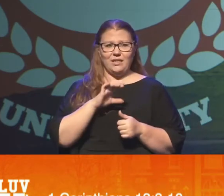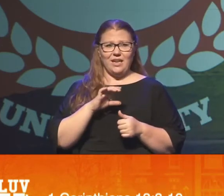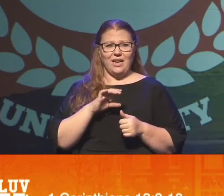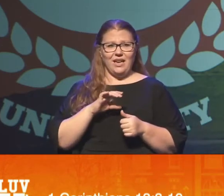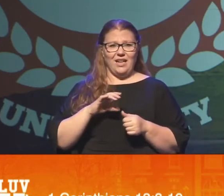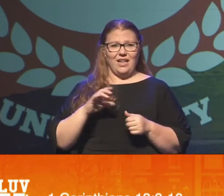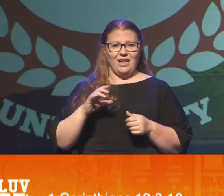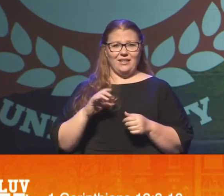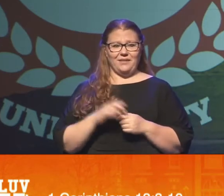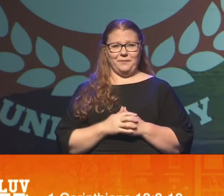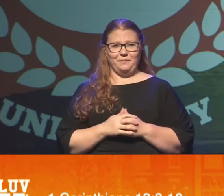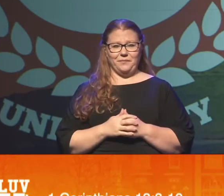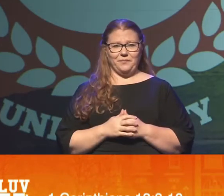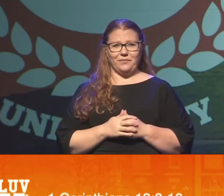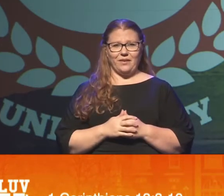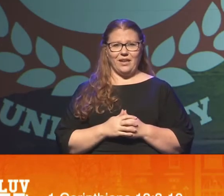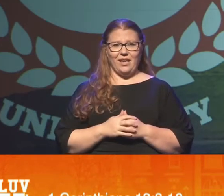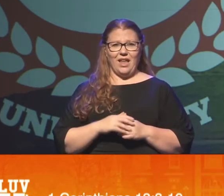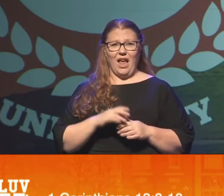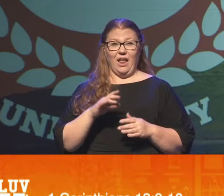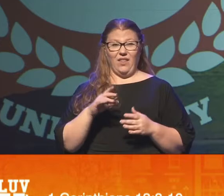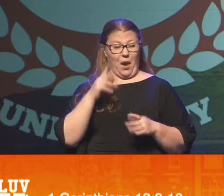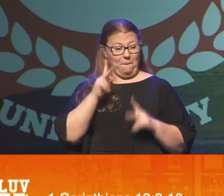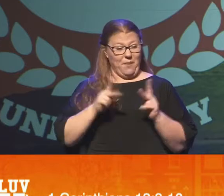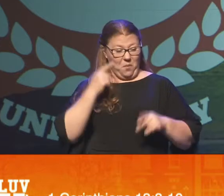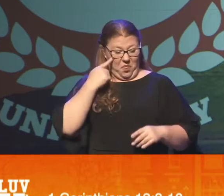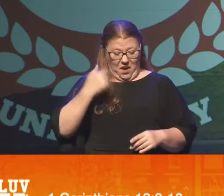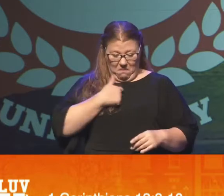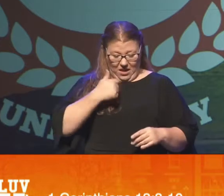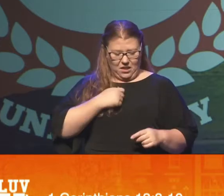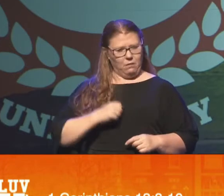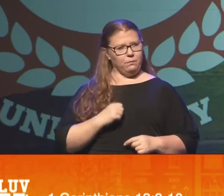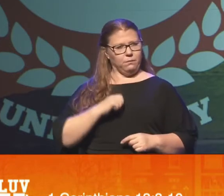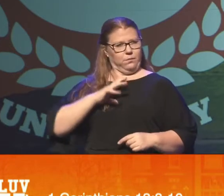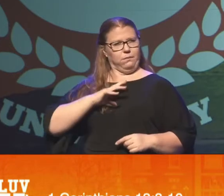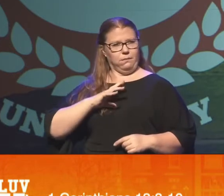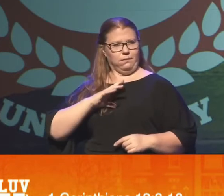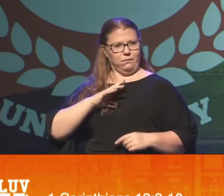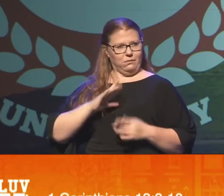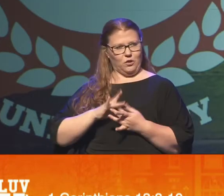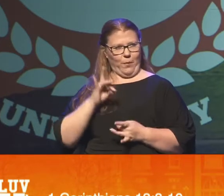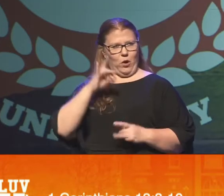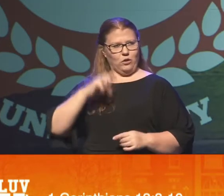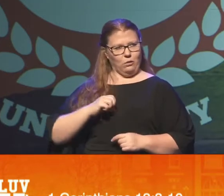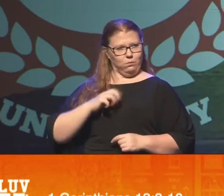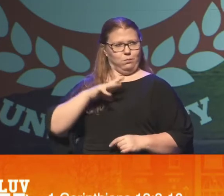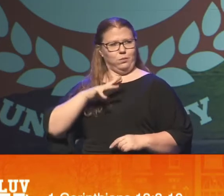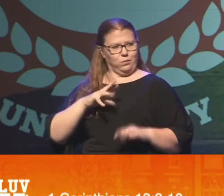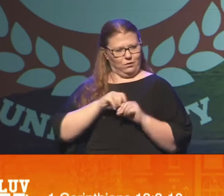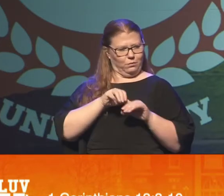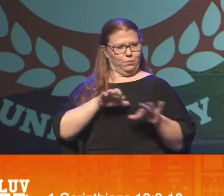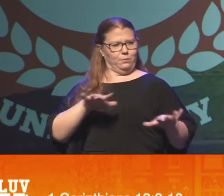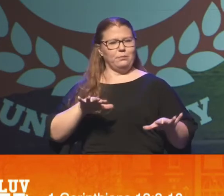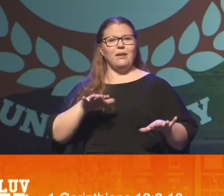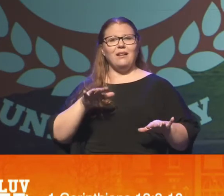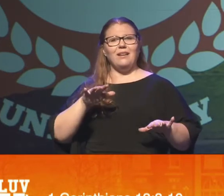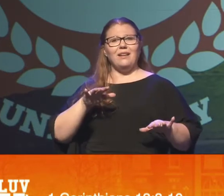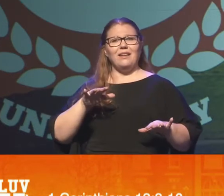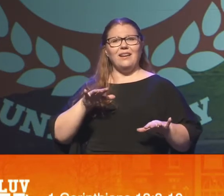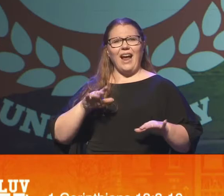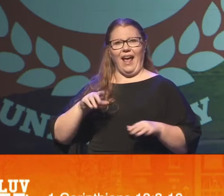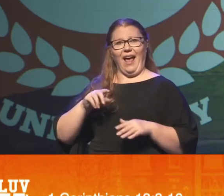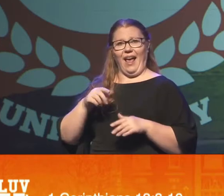virus of spiritual superiority and consequently inferiority. And in week 1 we looked at the counterfeits of